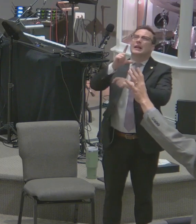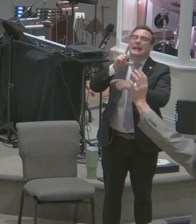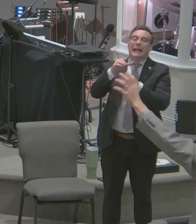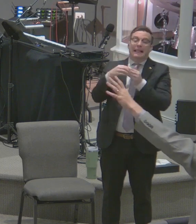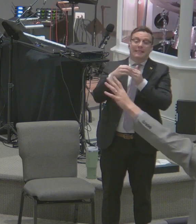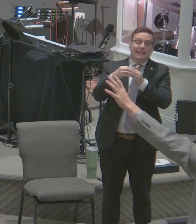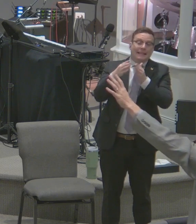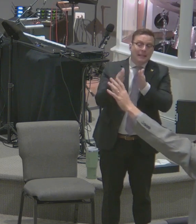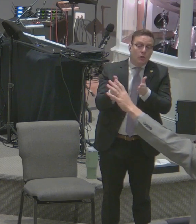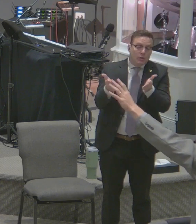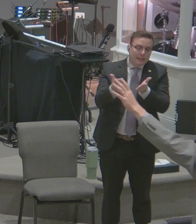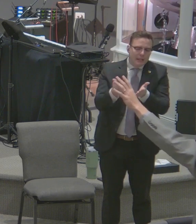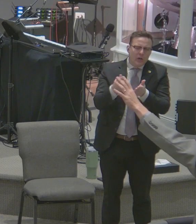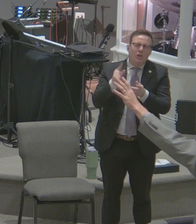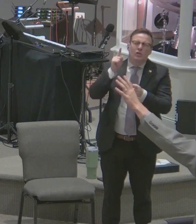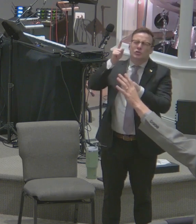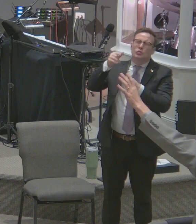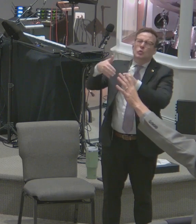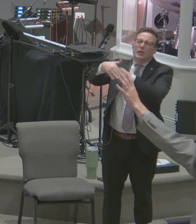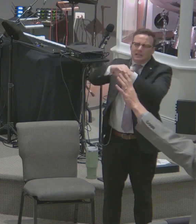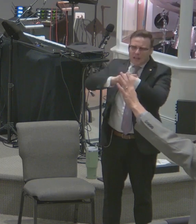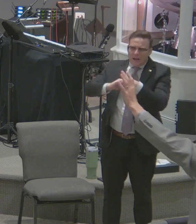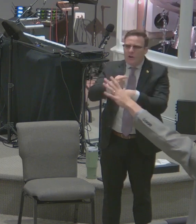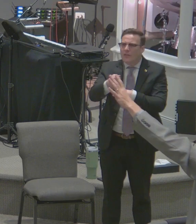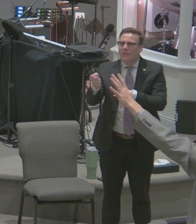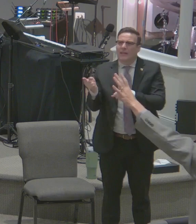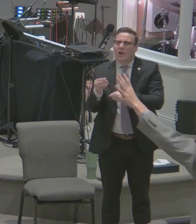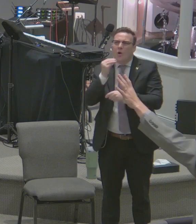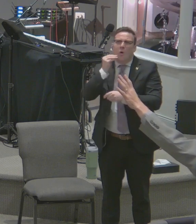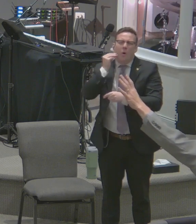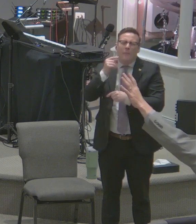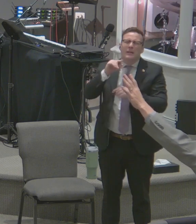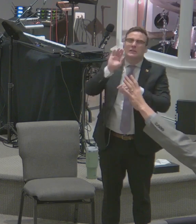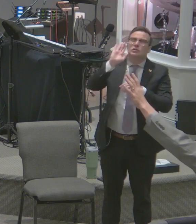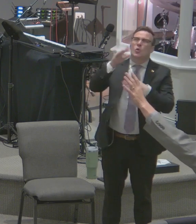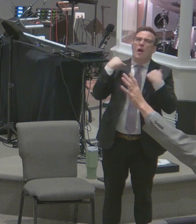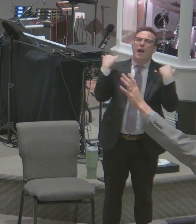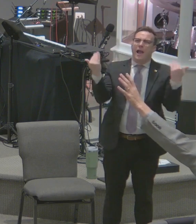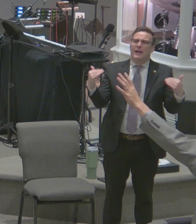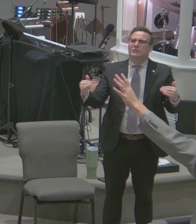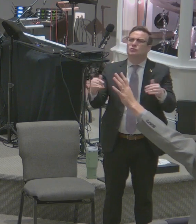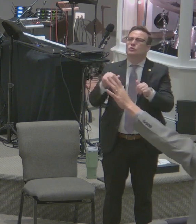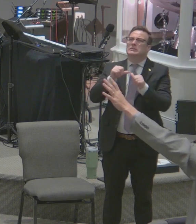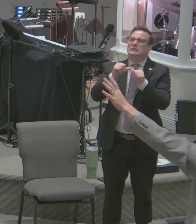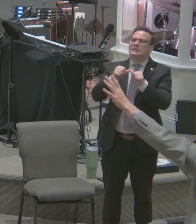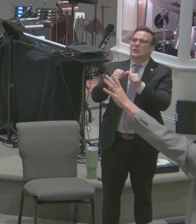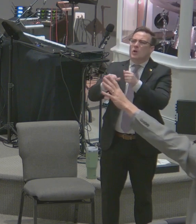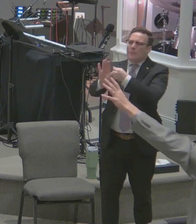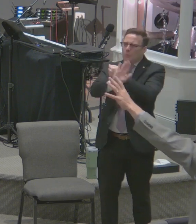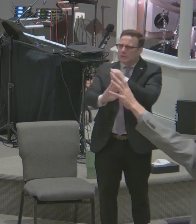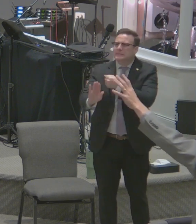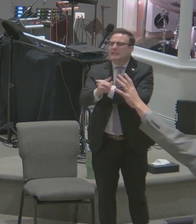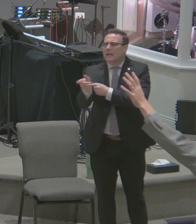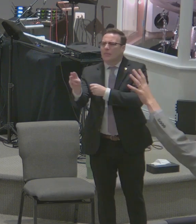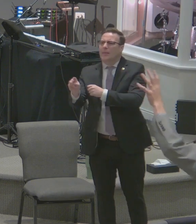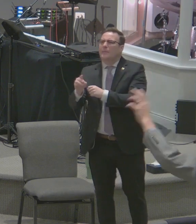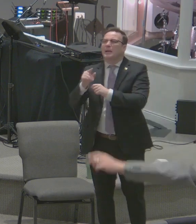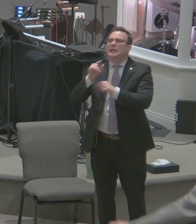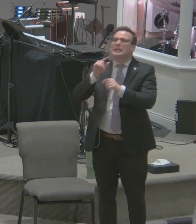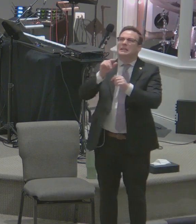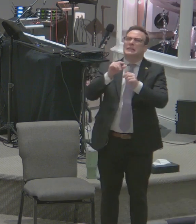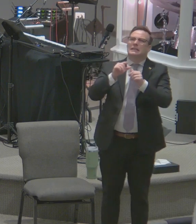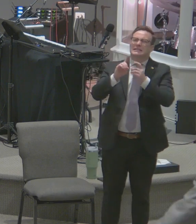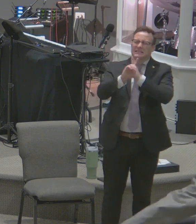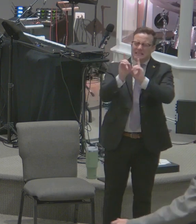their homes. That the angels of the Lord God would look out for them, would